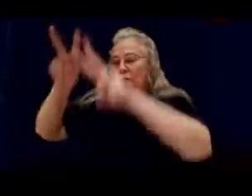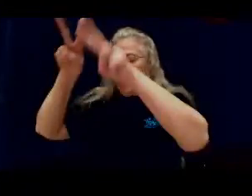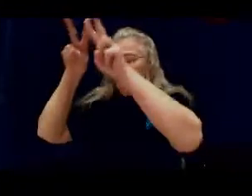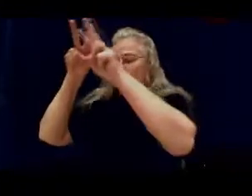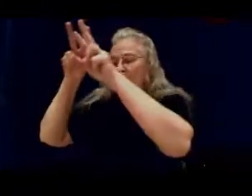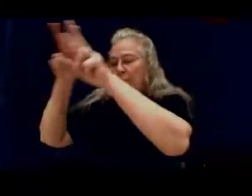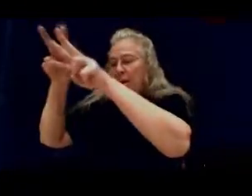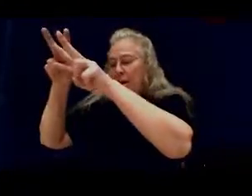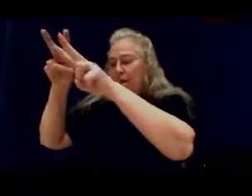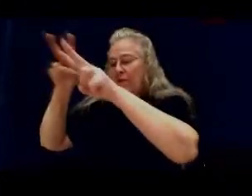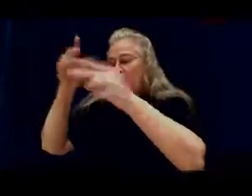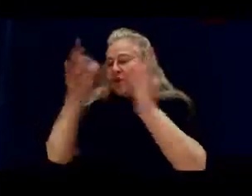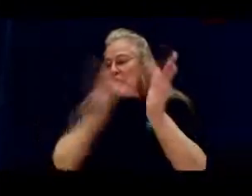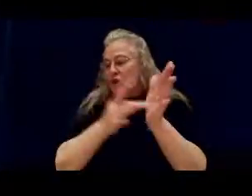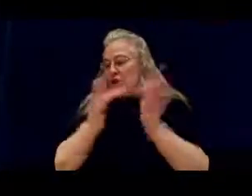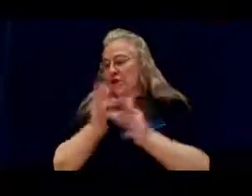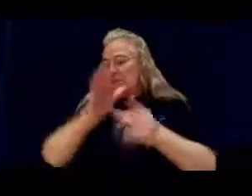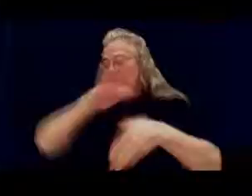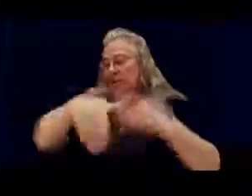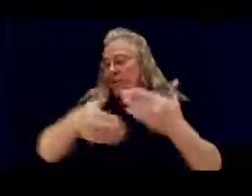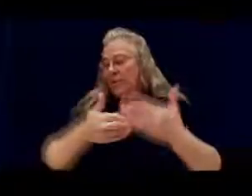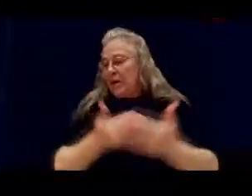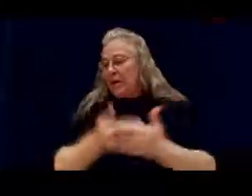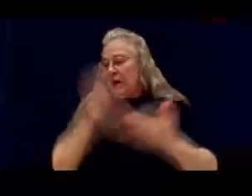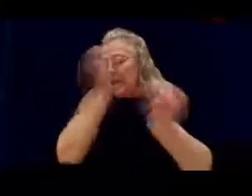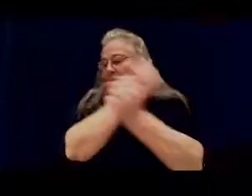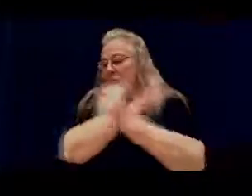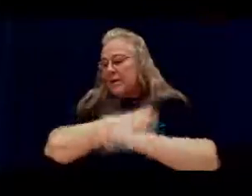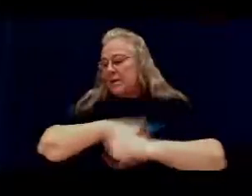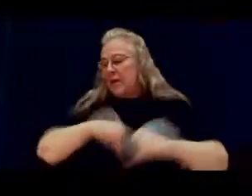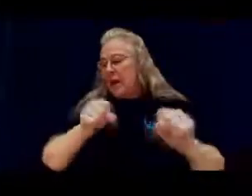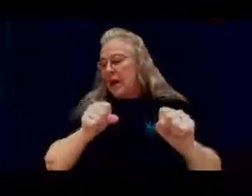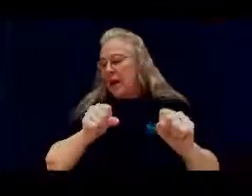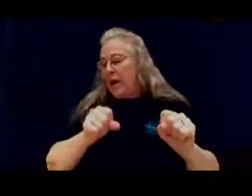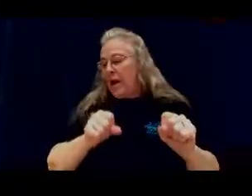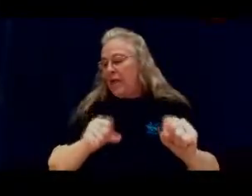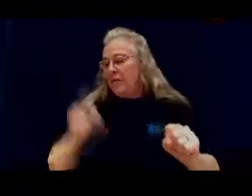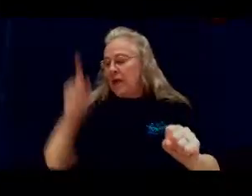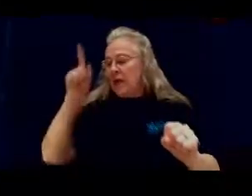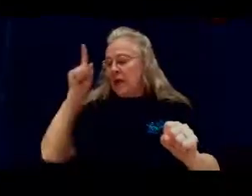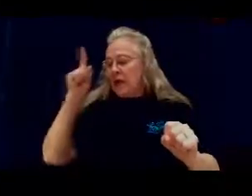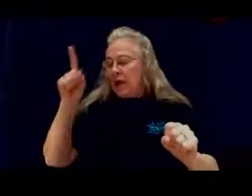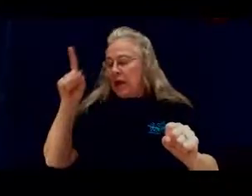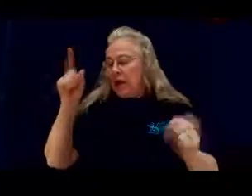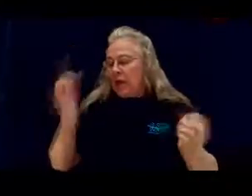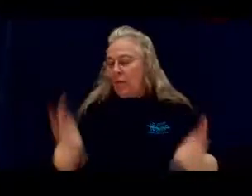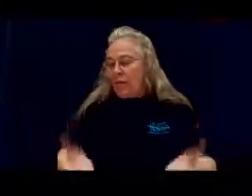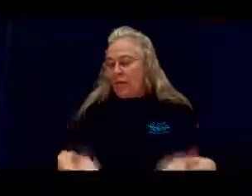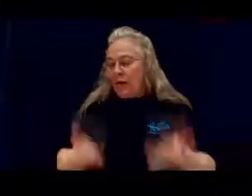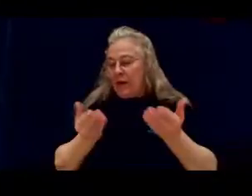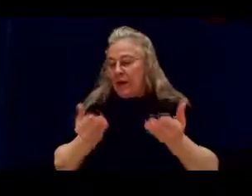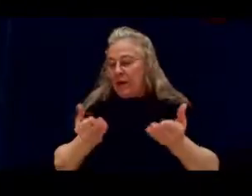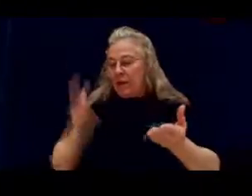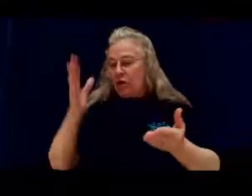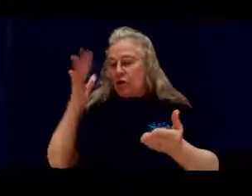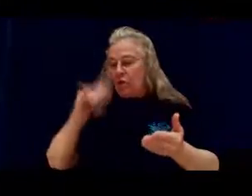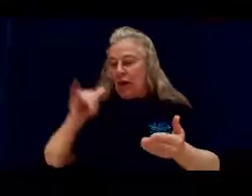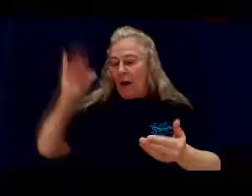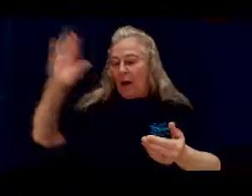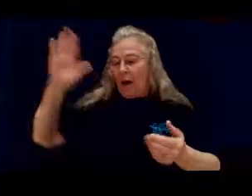look above. Jesus completely saves. He will lift you by